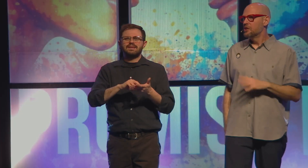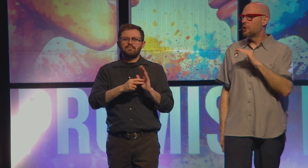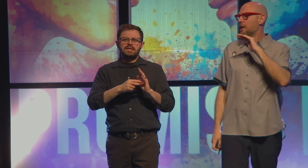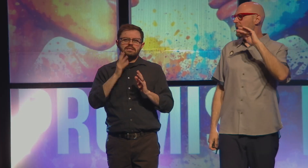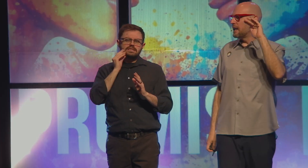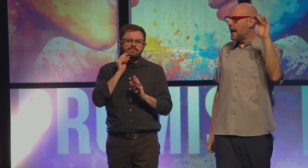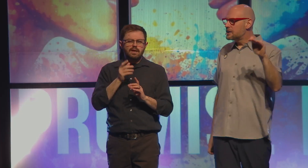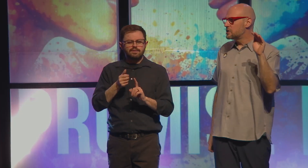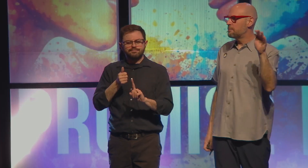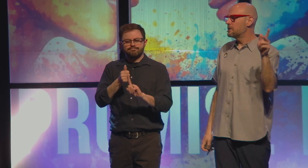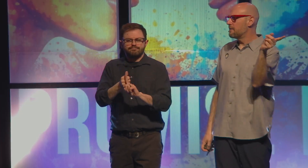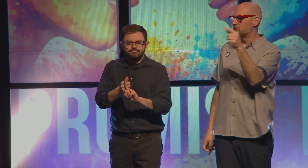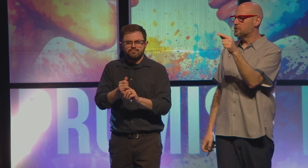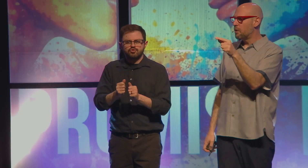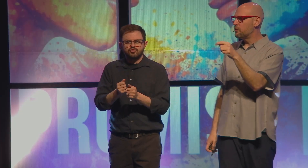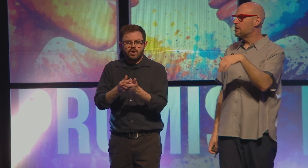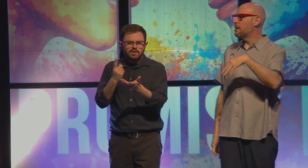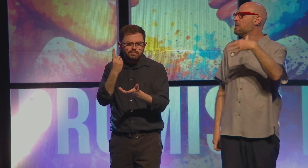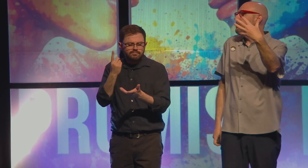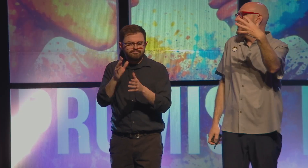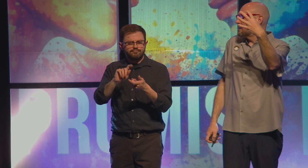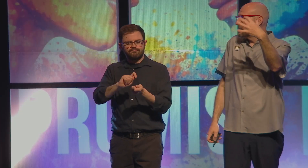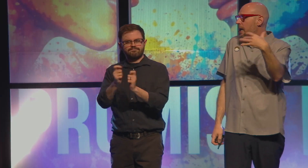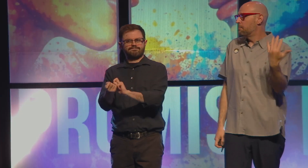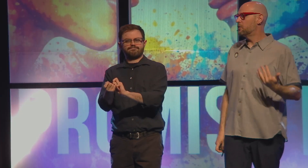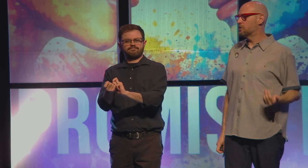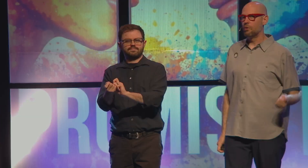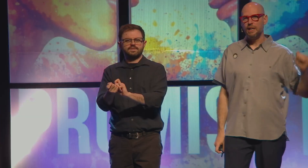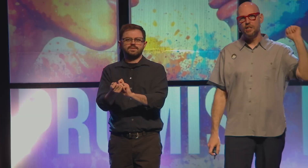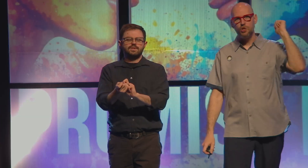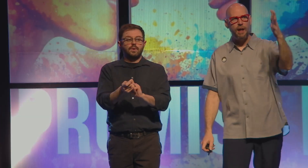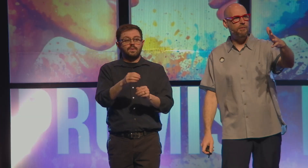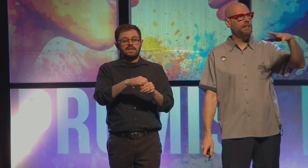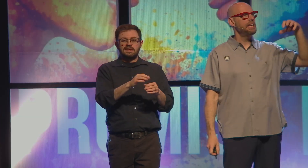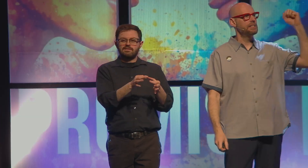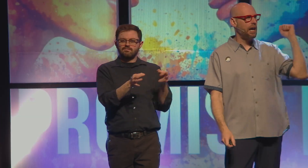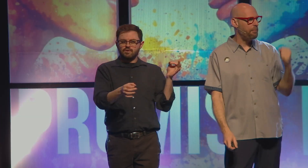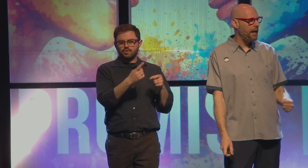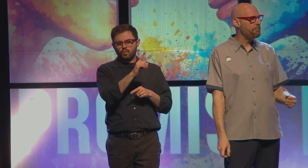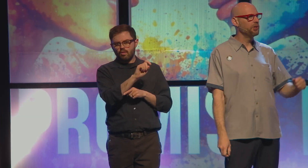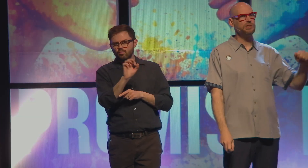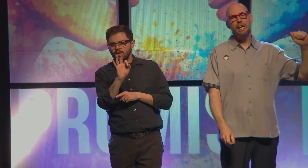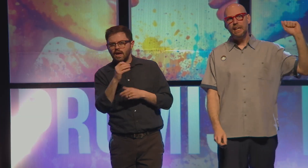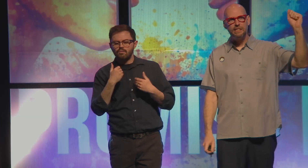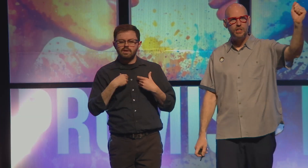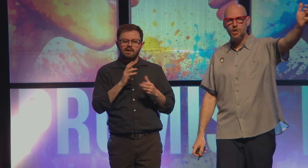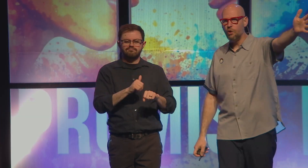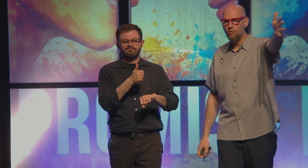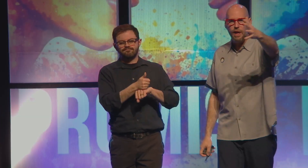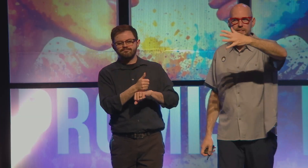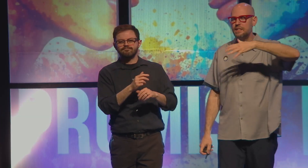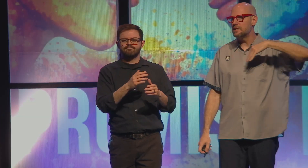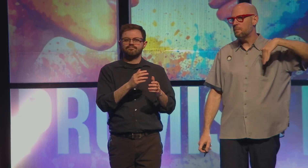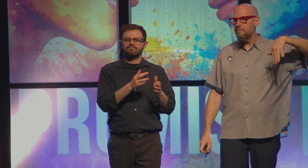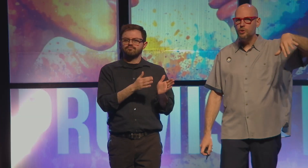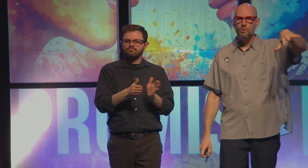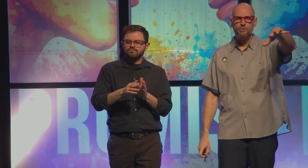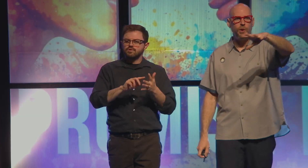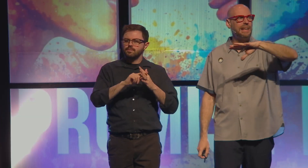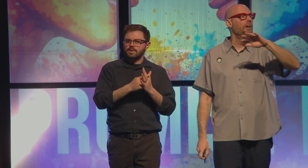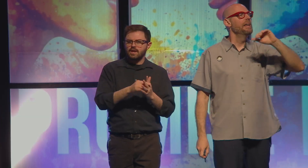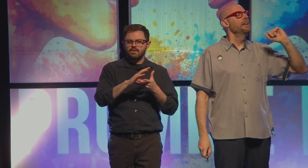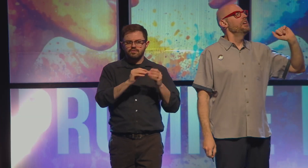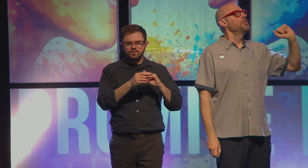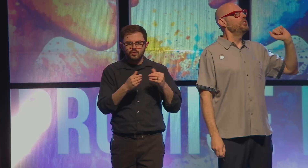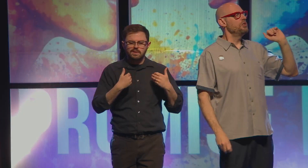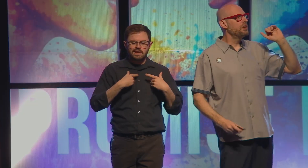okay? So in Acts chapter 9, verses 1 through 9, we get the setup of the story. He's traveling, he's got papers, he's going to go arrest these people who are